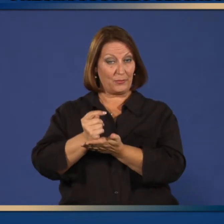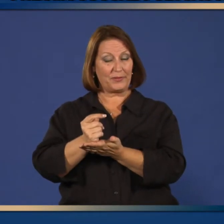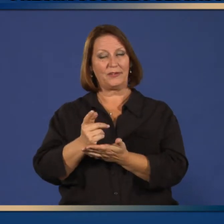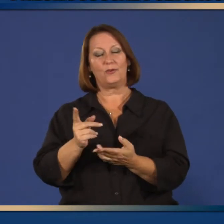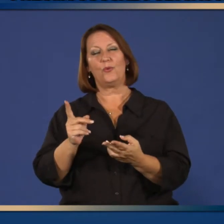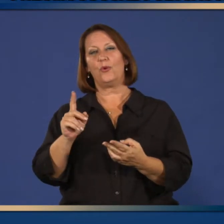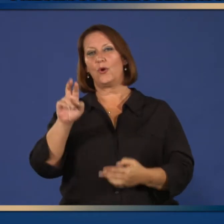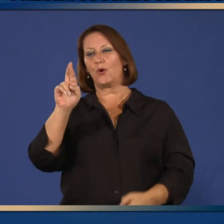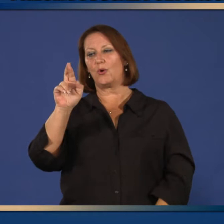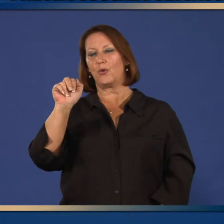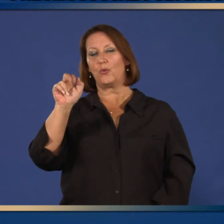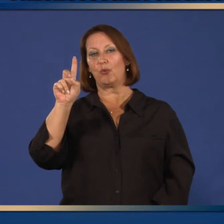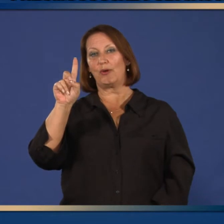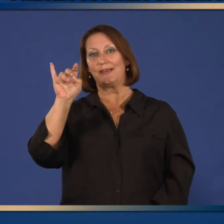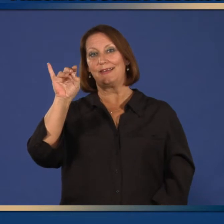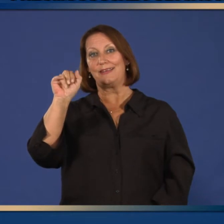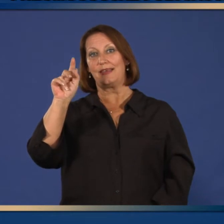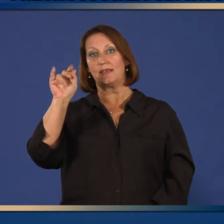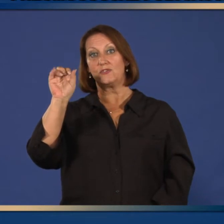radiation therapy.